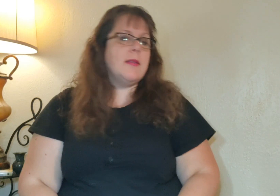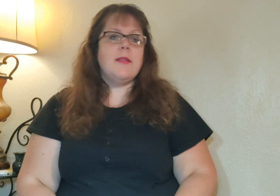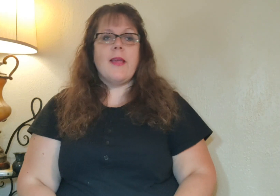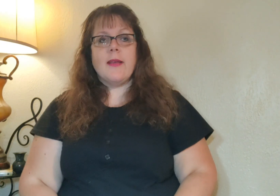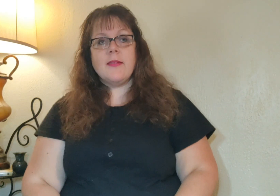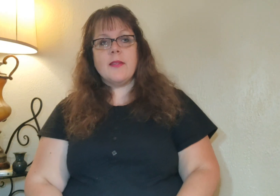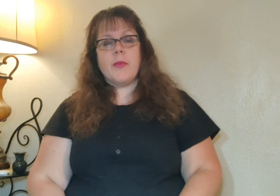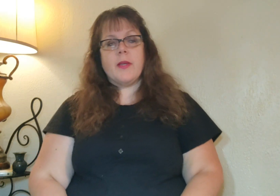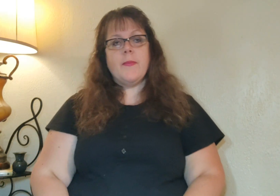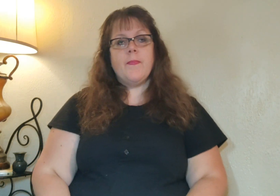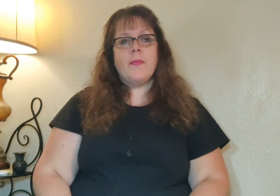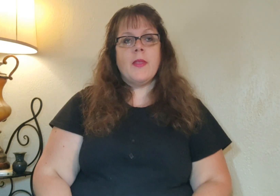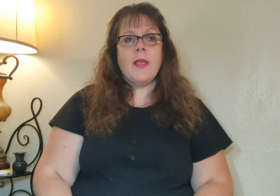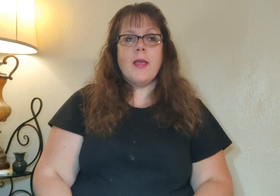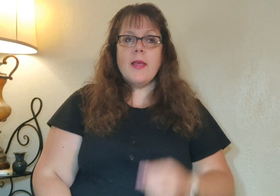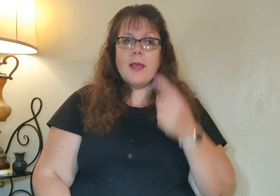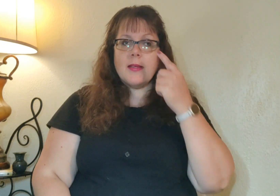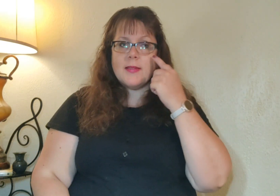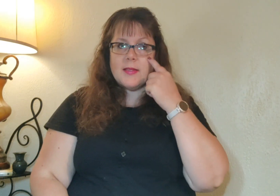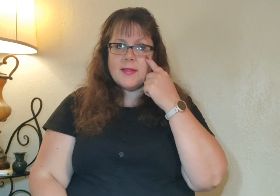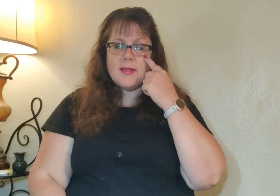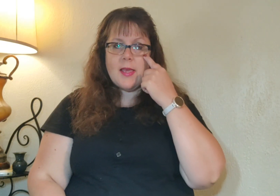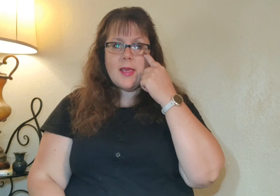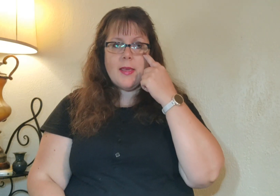In Testament is to see,